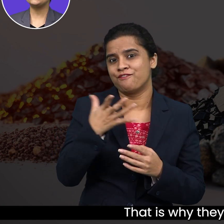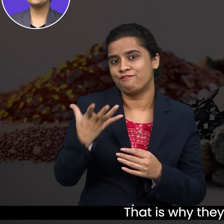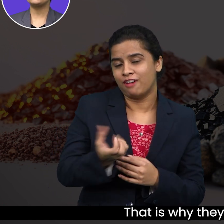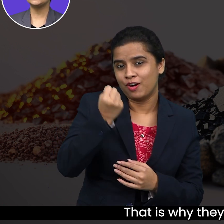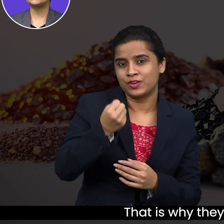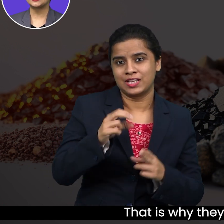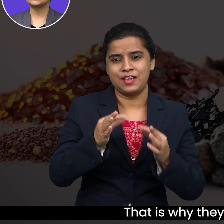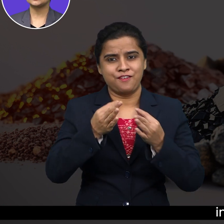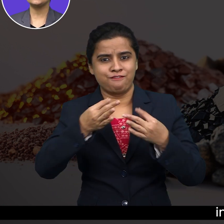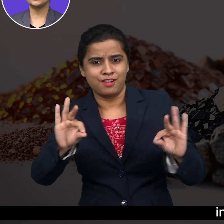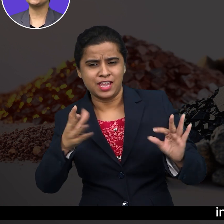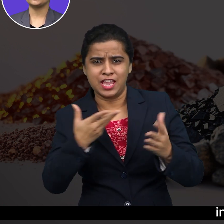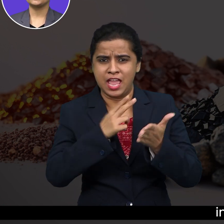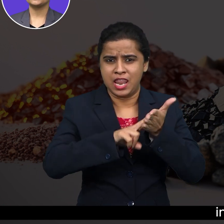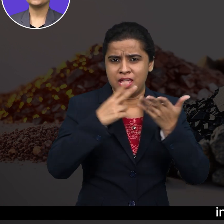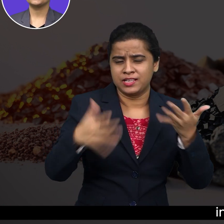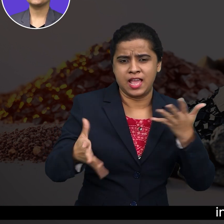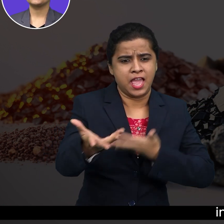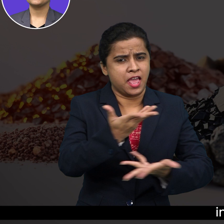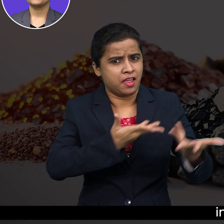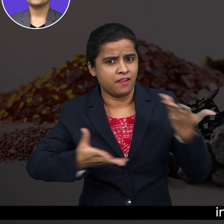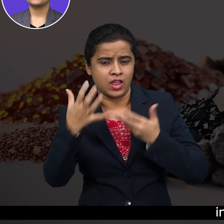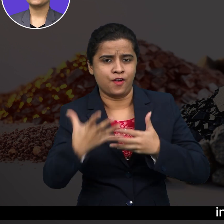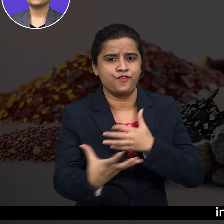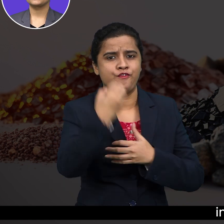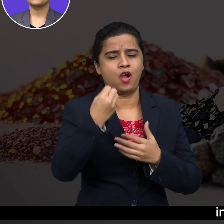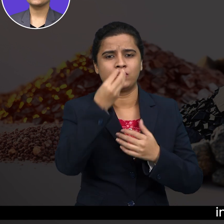are found in free state in nature.